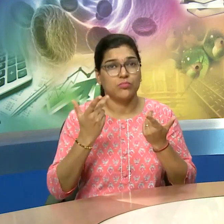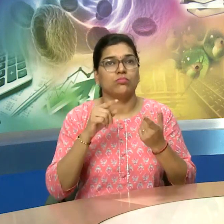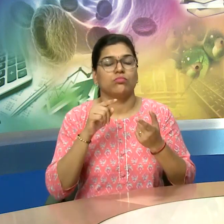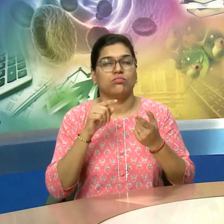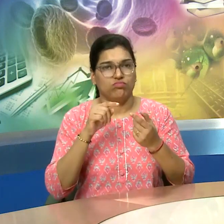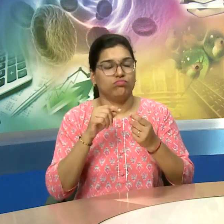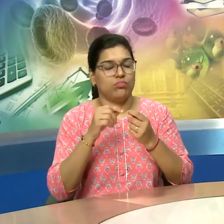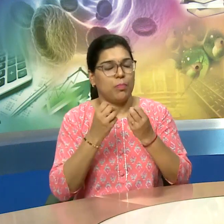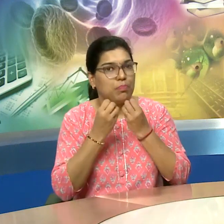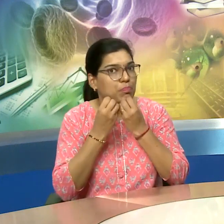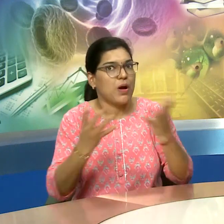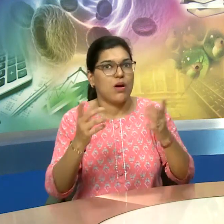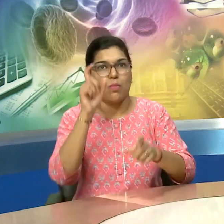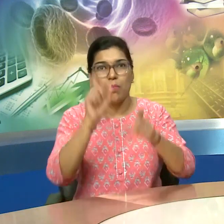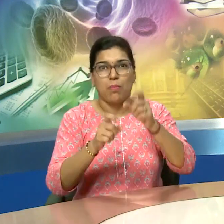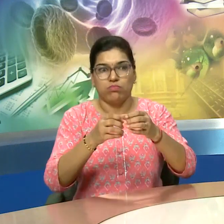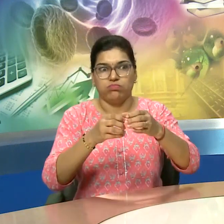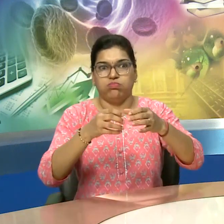And what is the reason